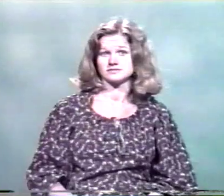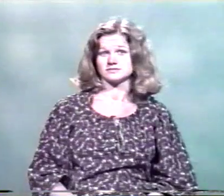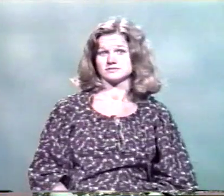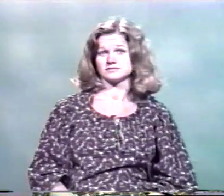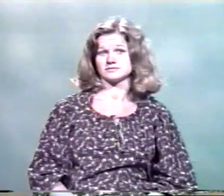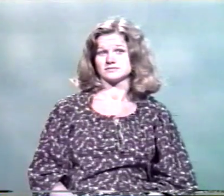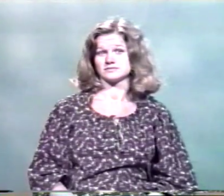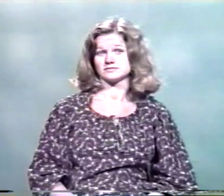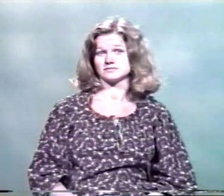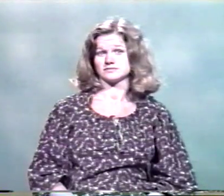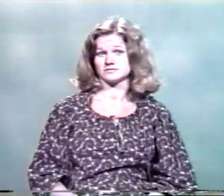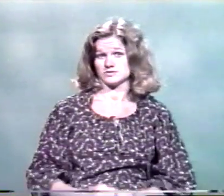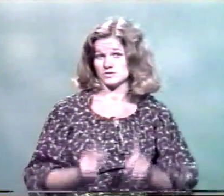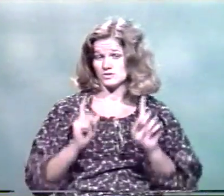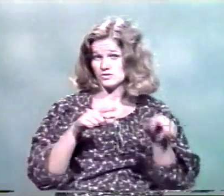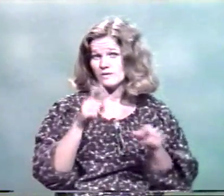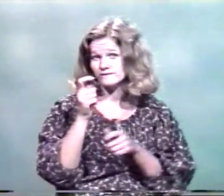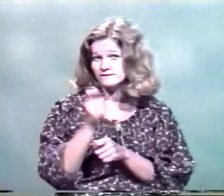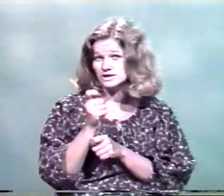You went fishing, right?